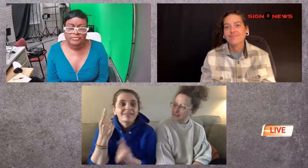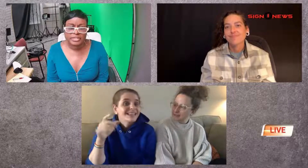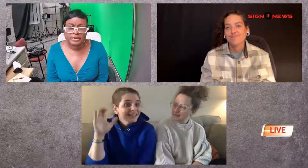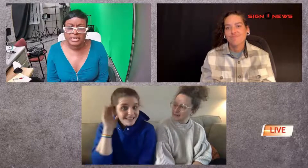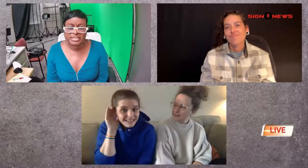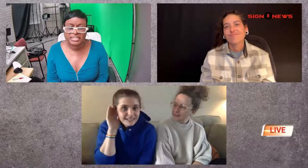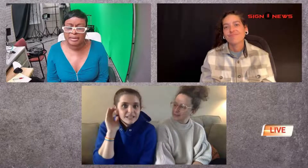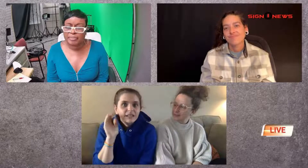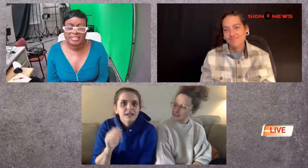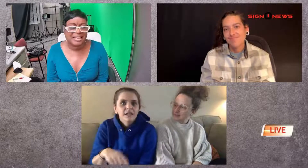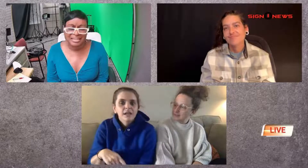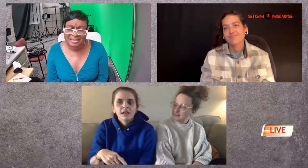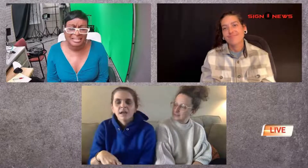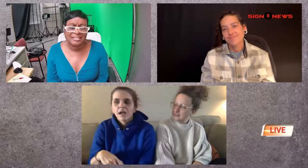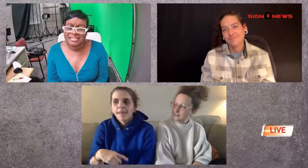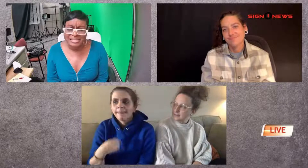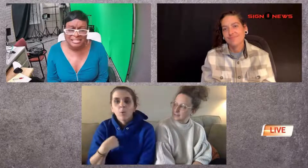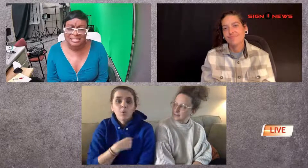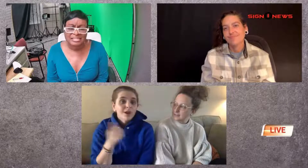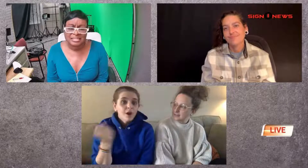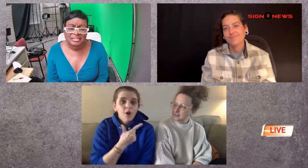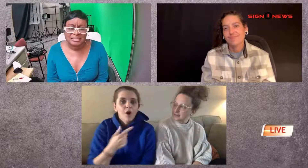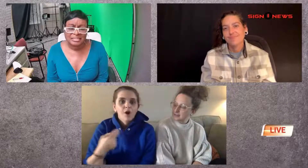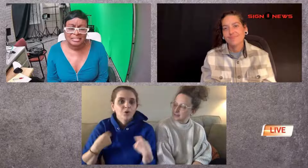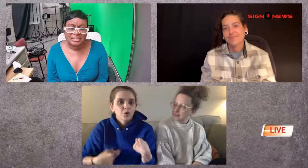just very empathetic. He listens.